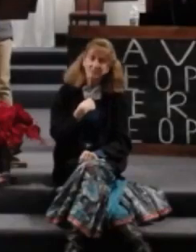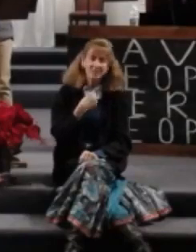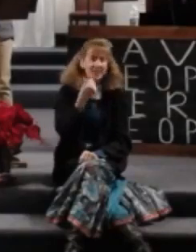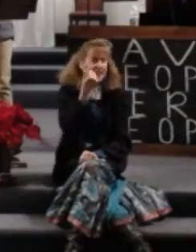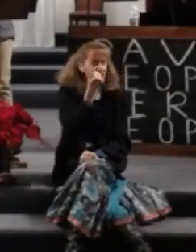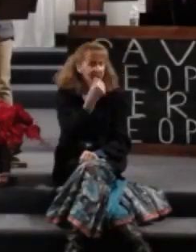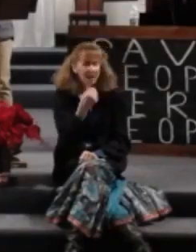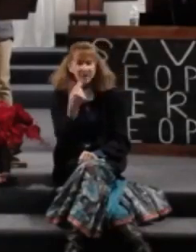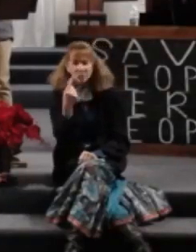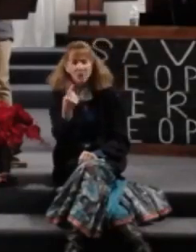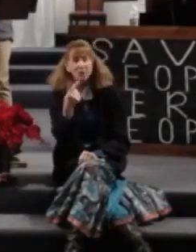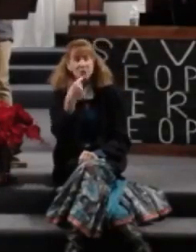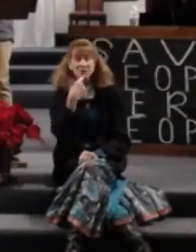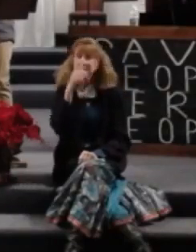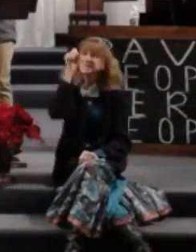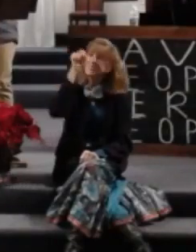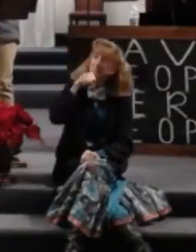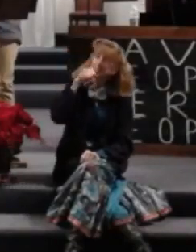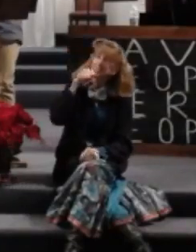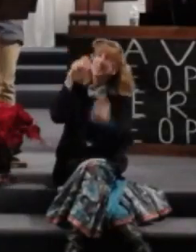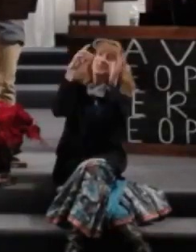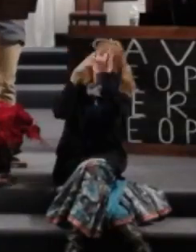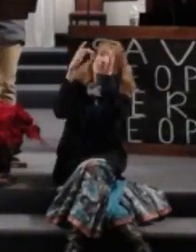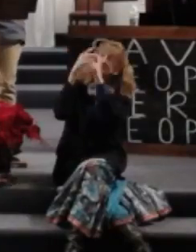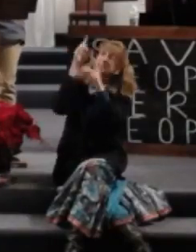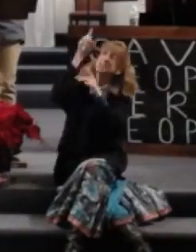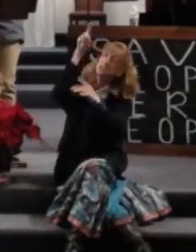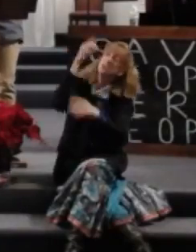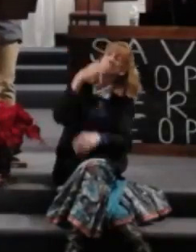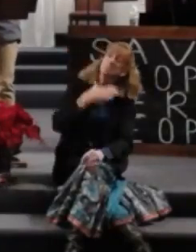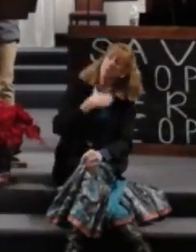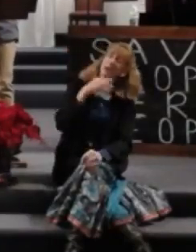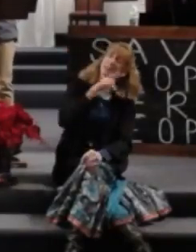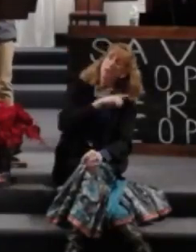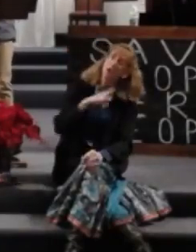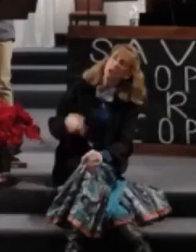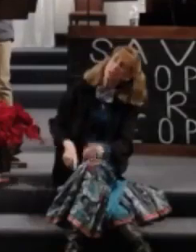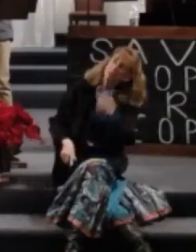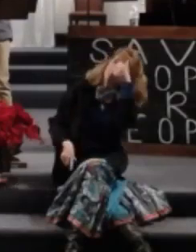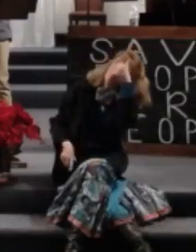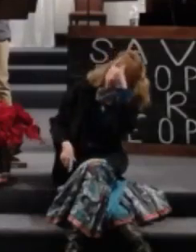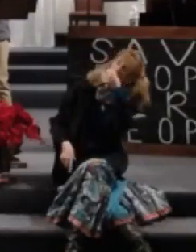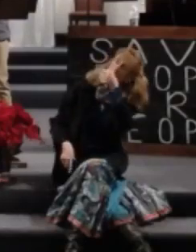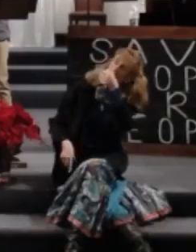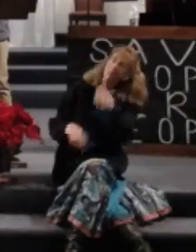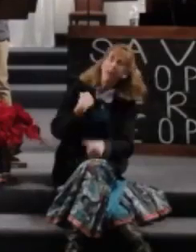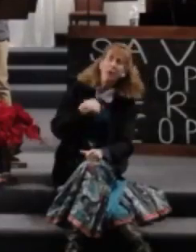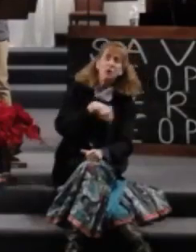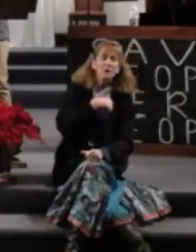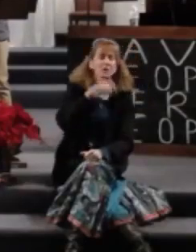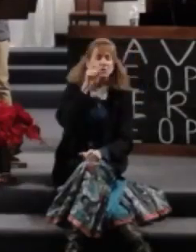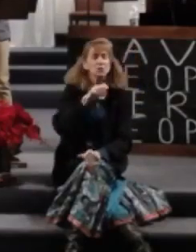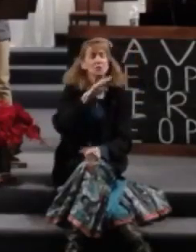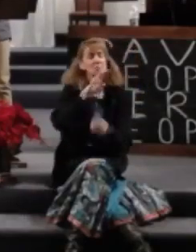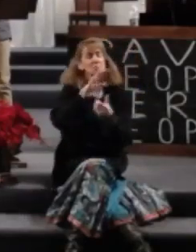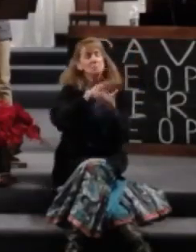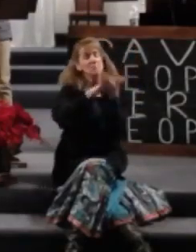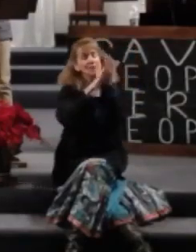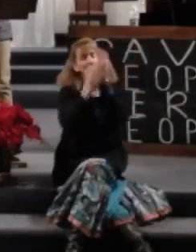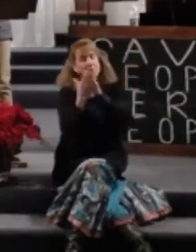anybody who professes Jesus as their Savior and Lord, we should be